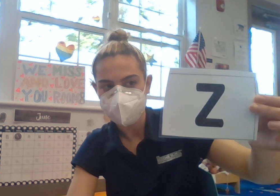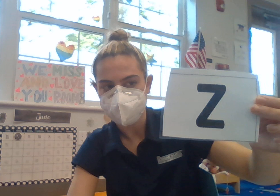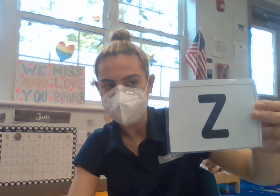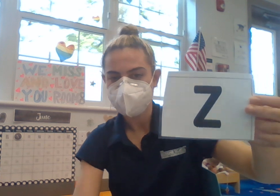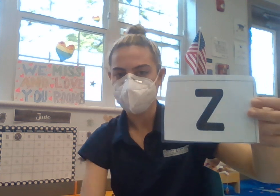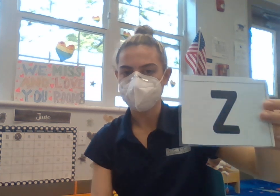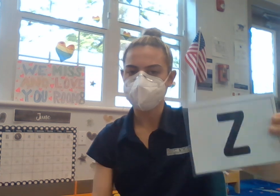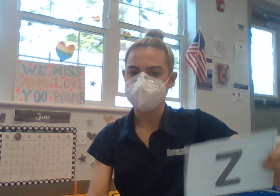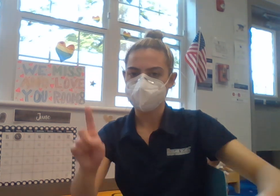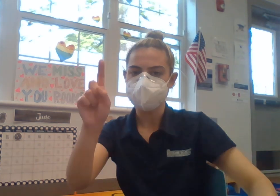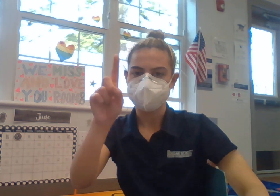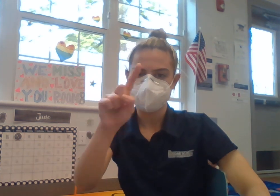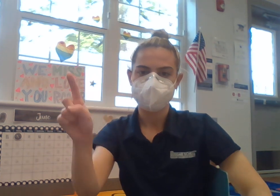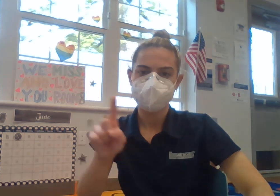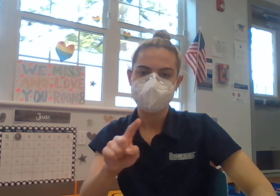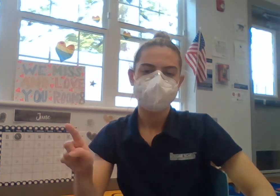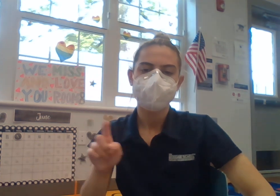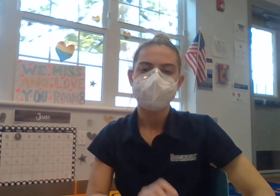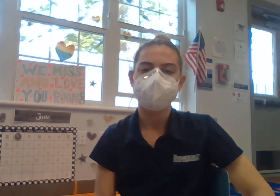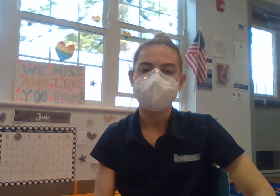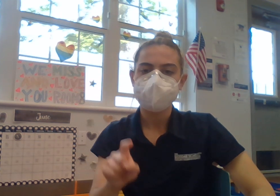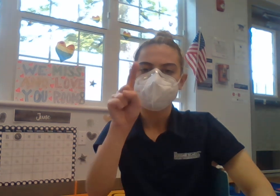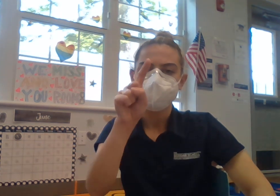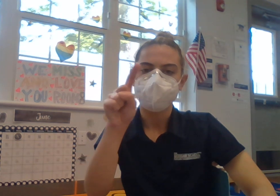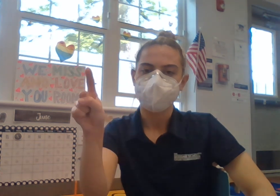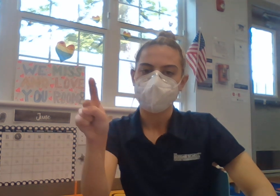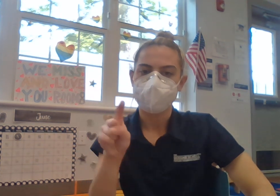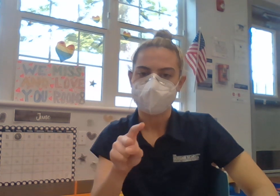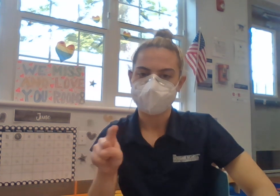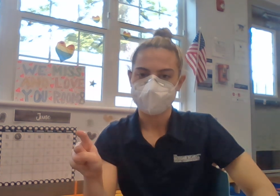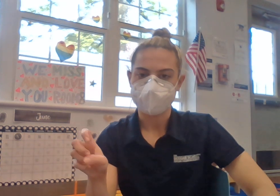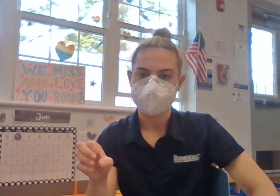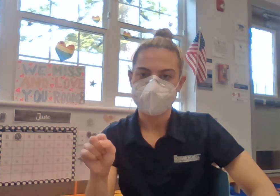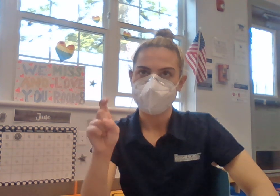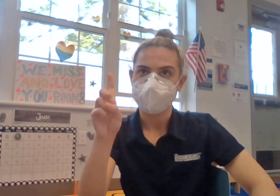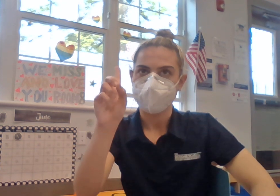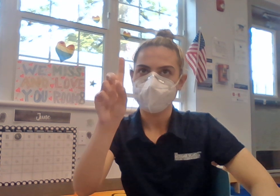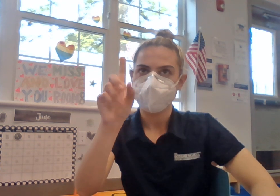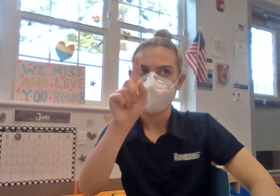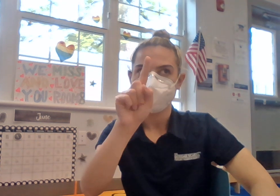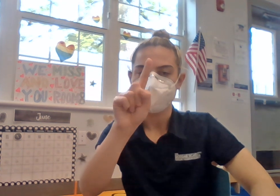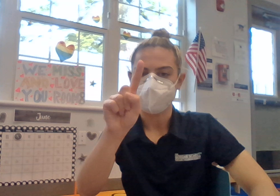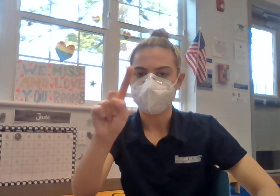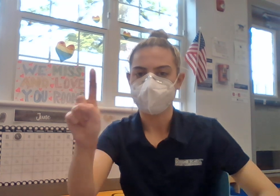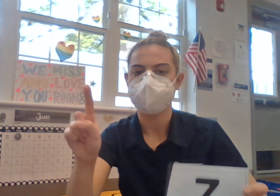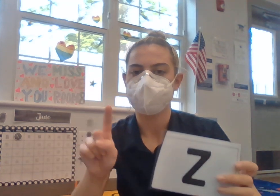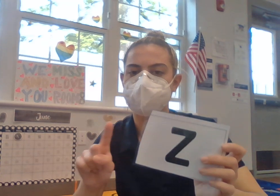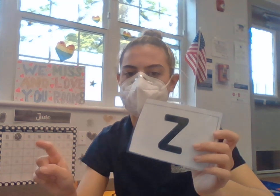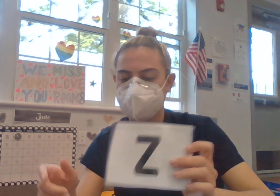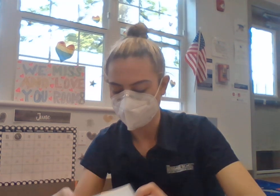1, 2, 3, looks like this. Z is you draw the Z in the air. So get your finger and draw Z in the air.